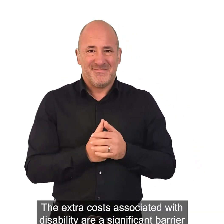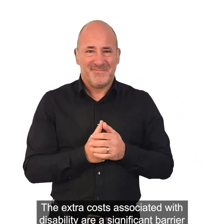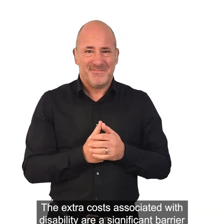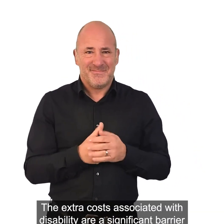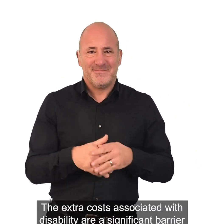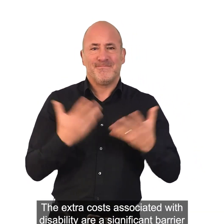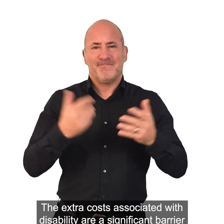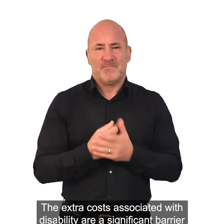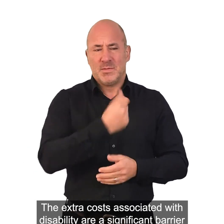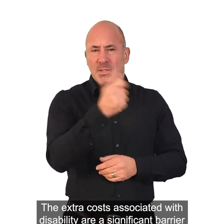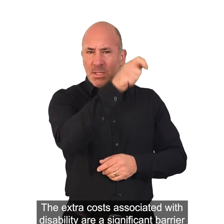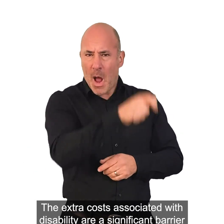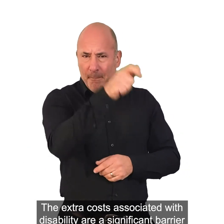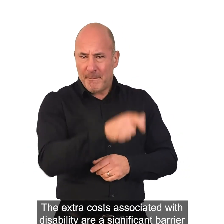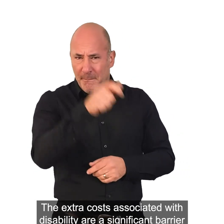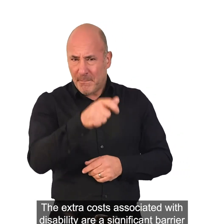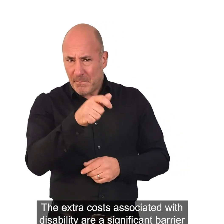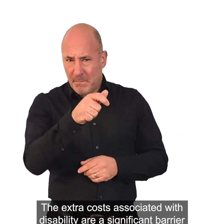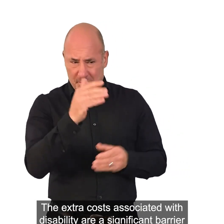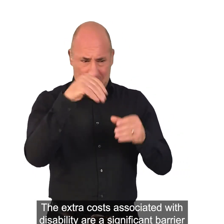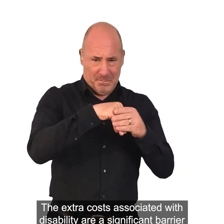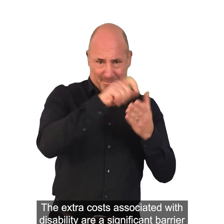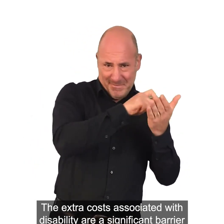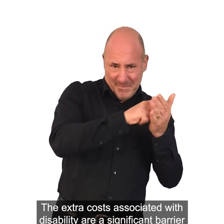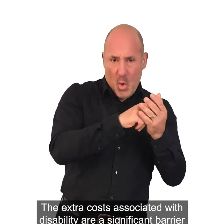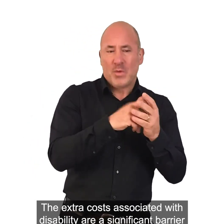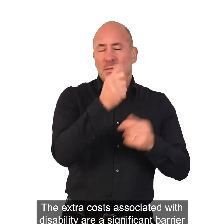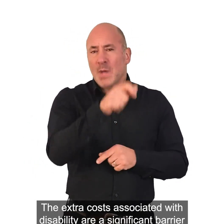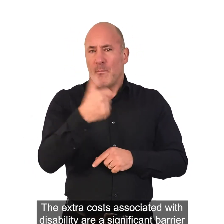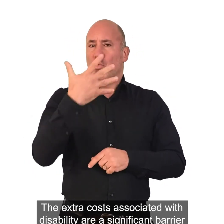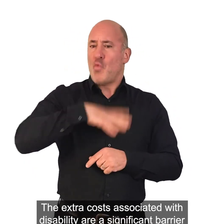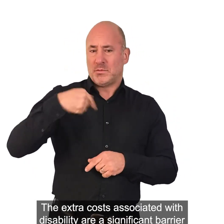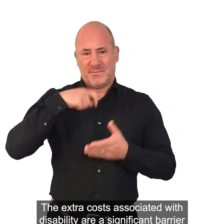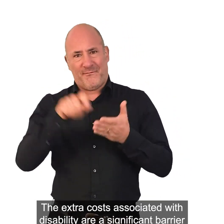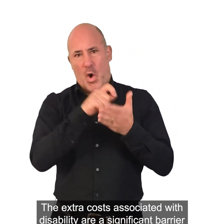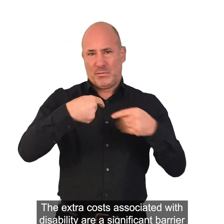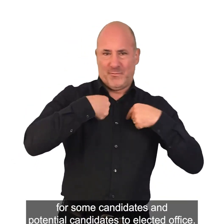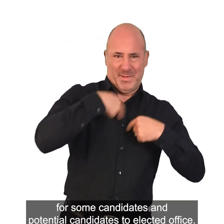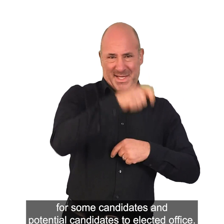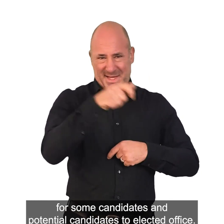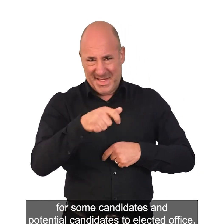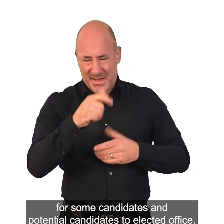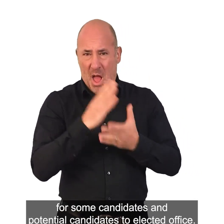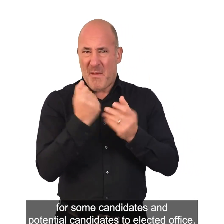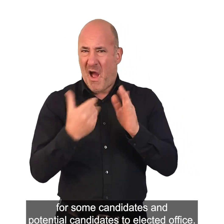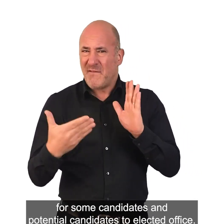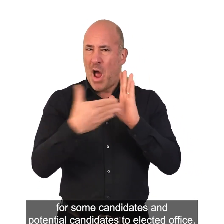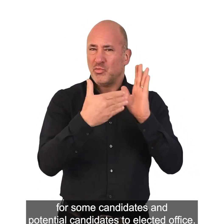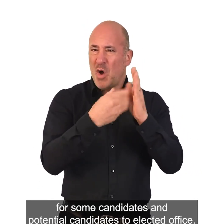The extra costs associated with disability are a significant barrier for some candidates and potential candidates